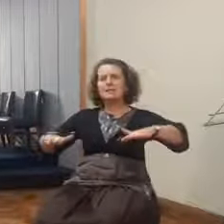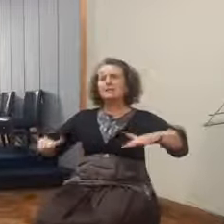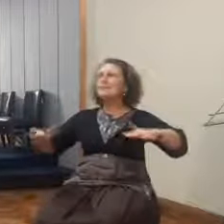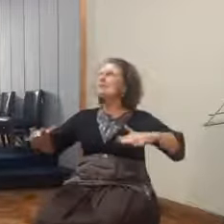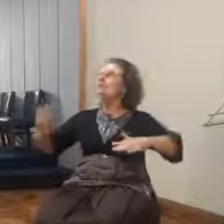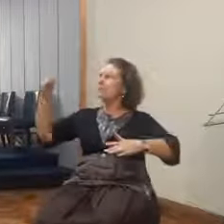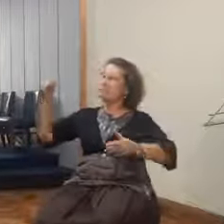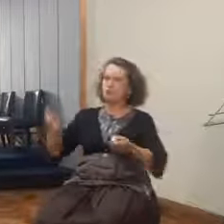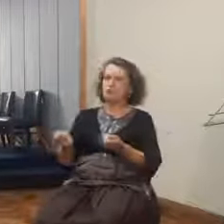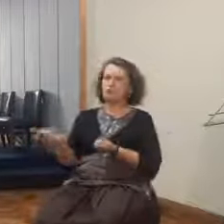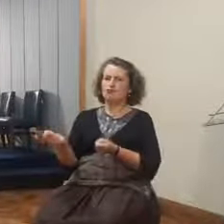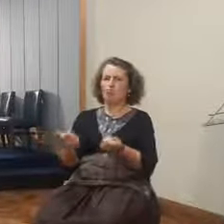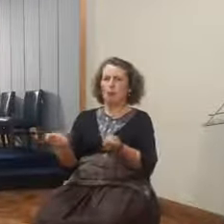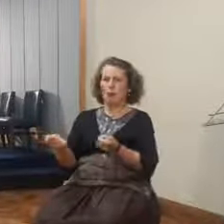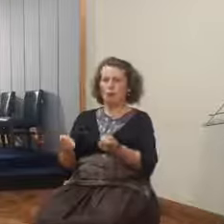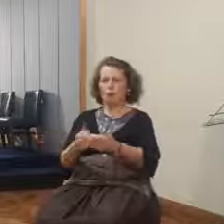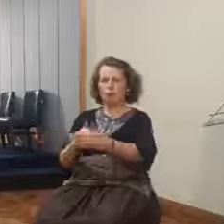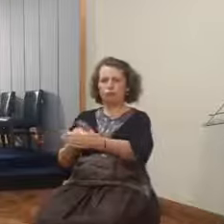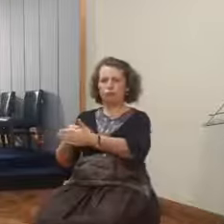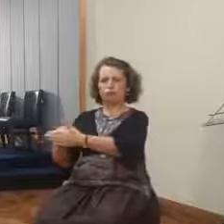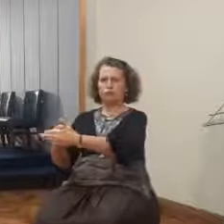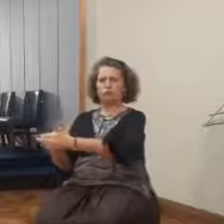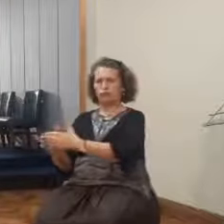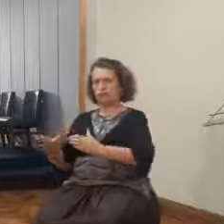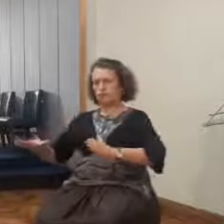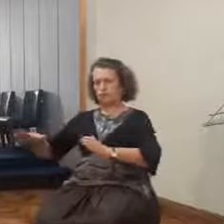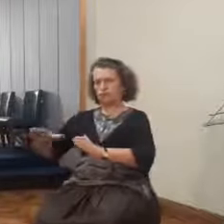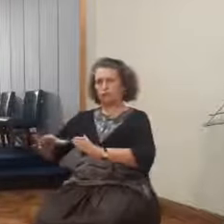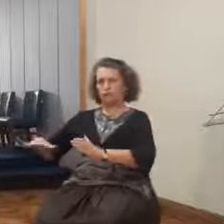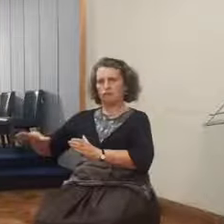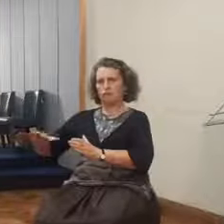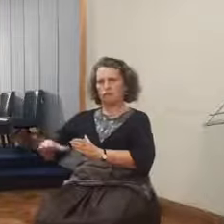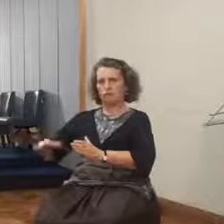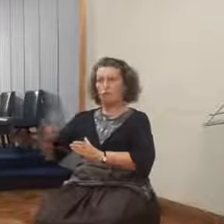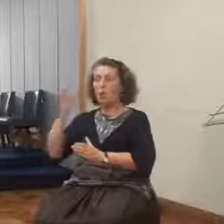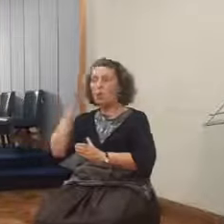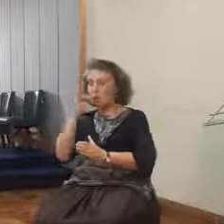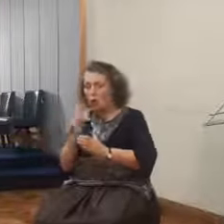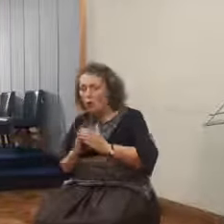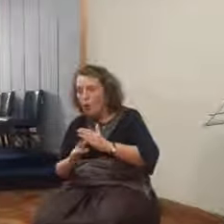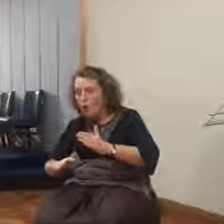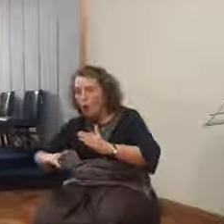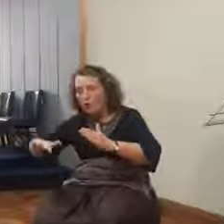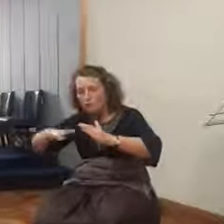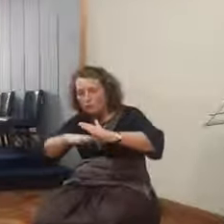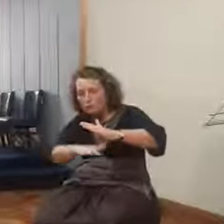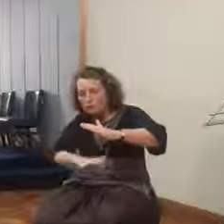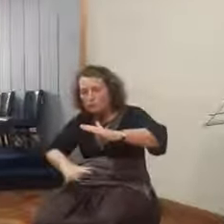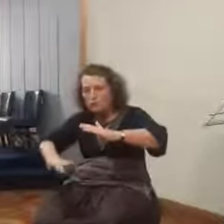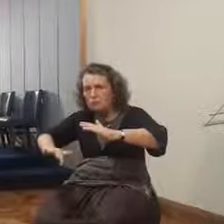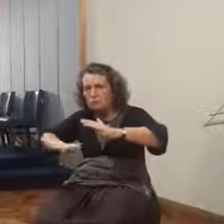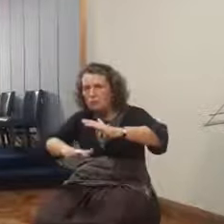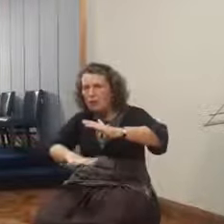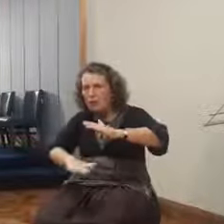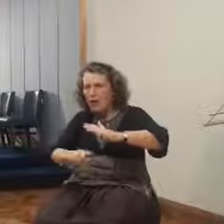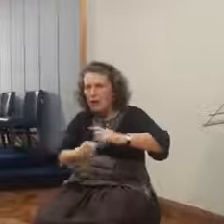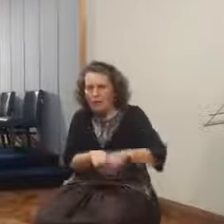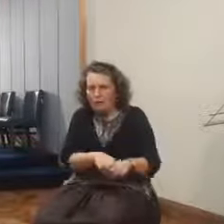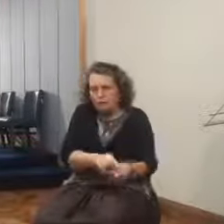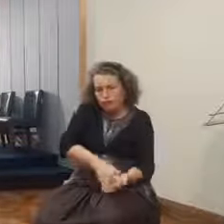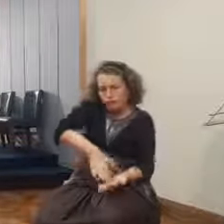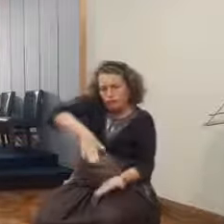bounds. The mighty, incalculable storehouses of water below the earth are kept in their place. The